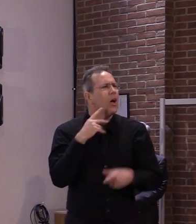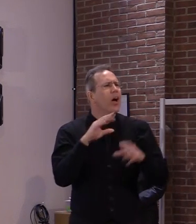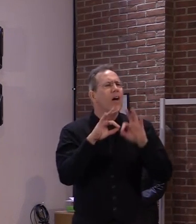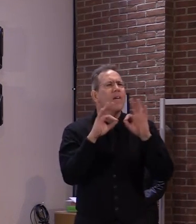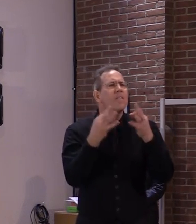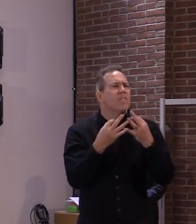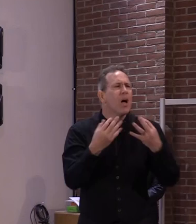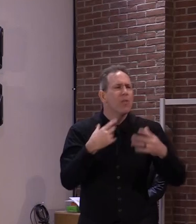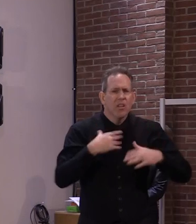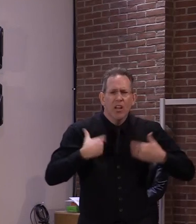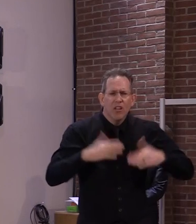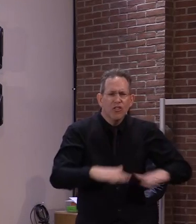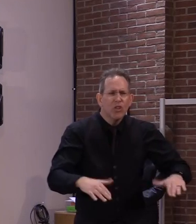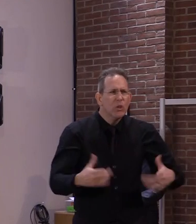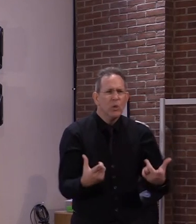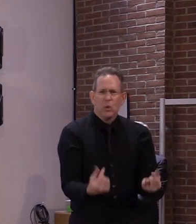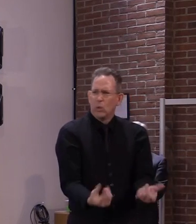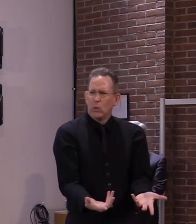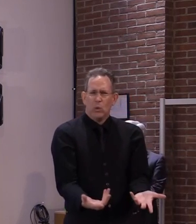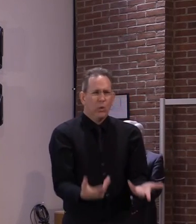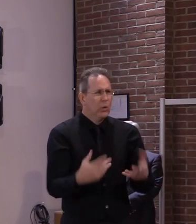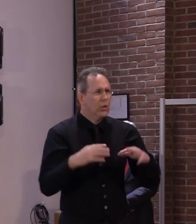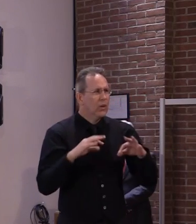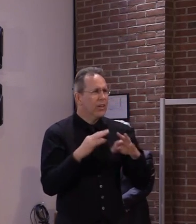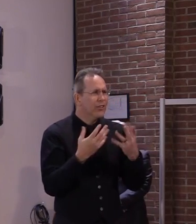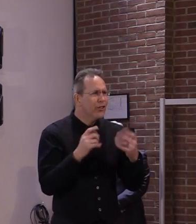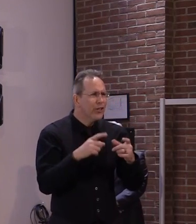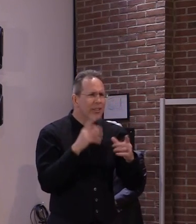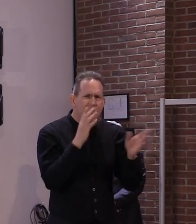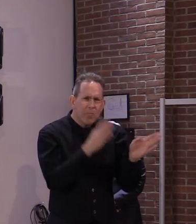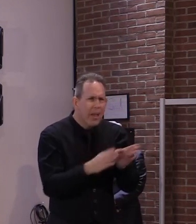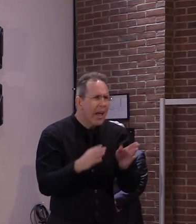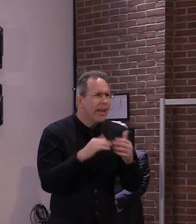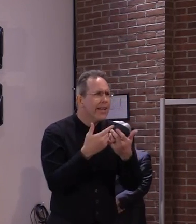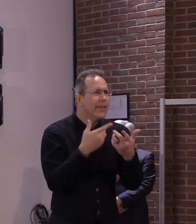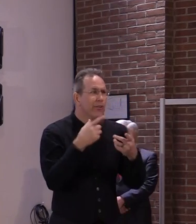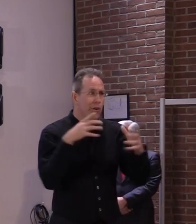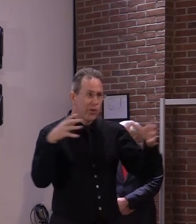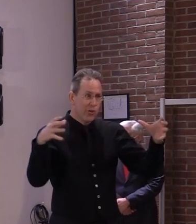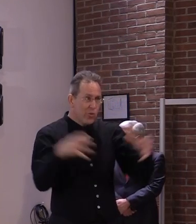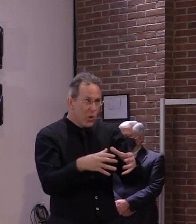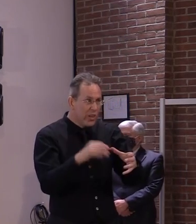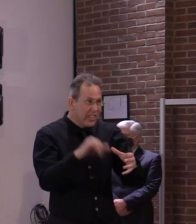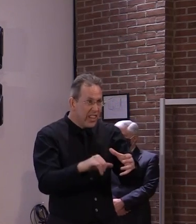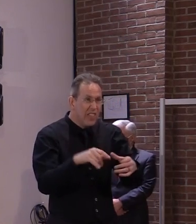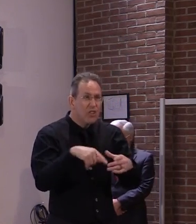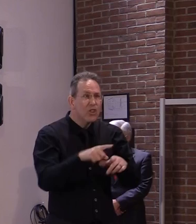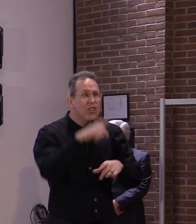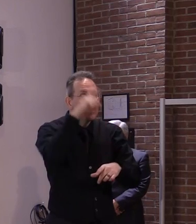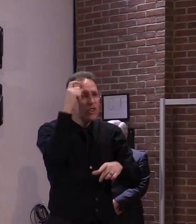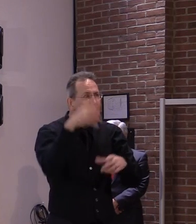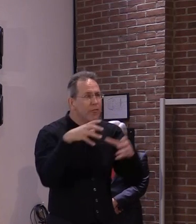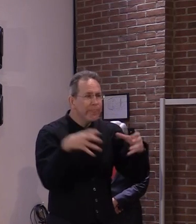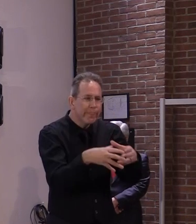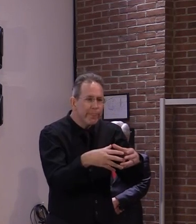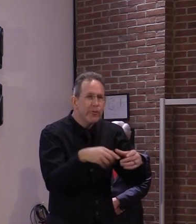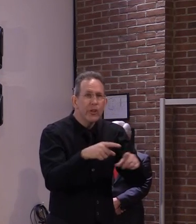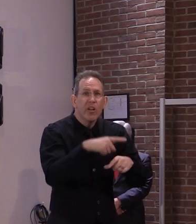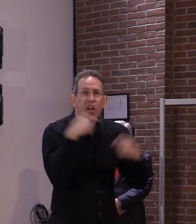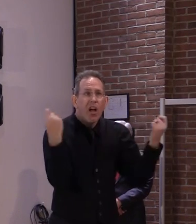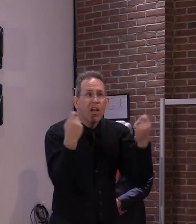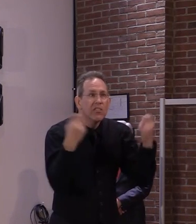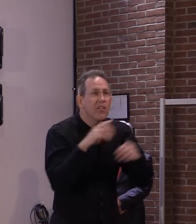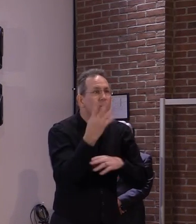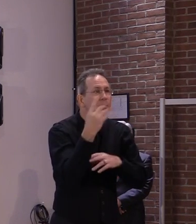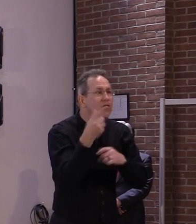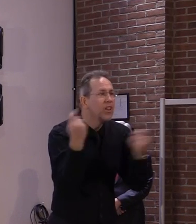they plan to make quarantining part of a travel routine for the summer or for the next holiday season until a vaccine for kids is available? Or is there a